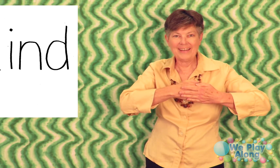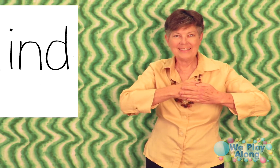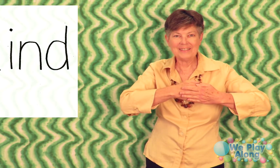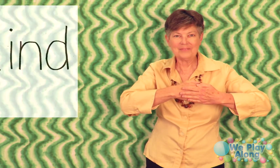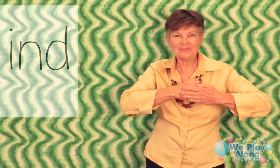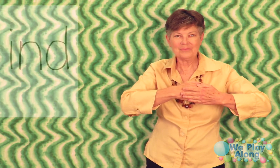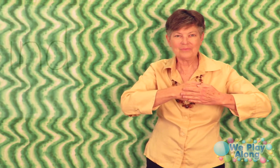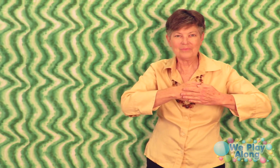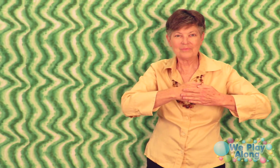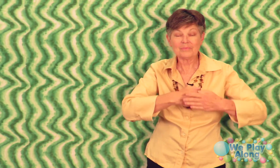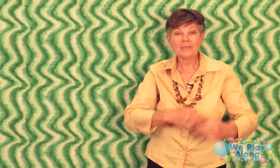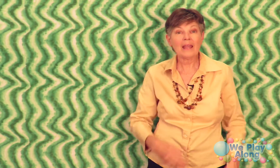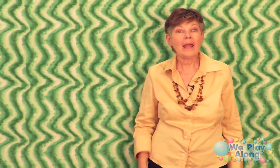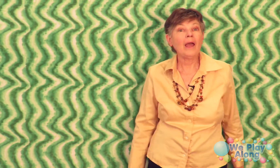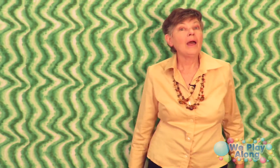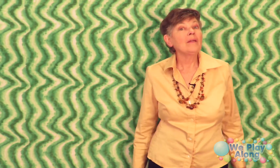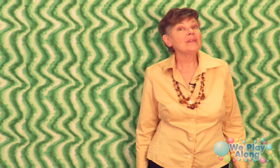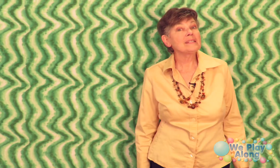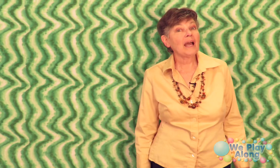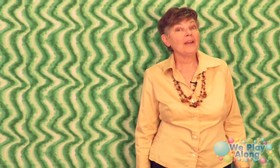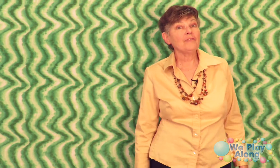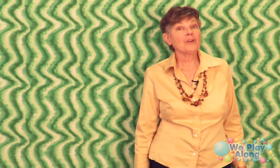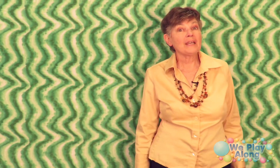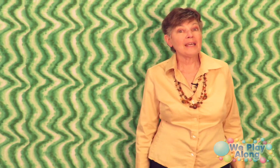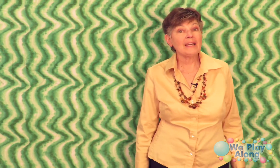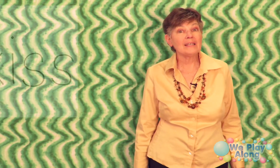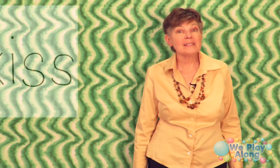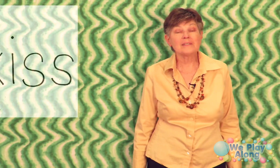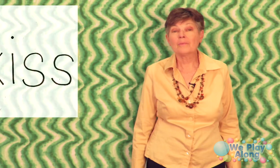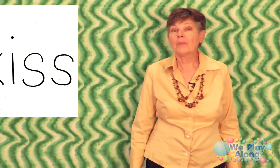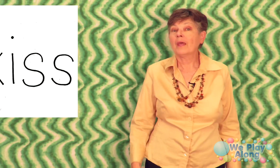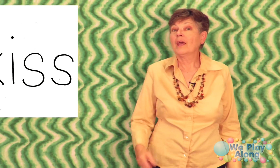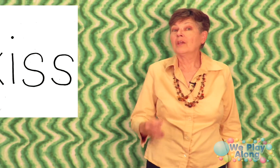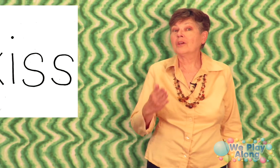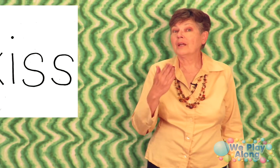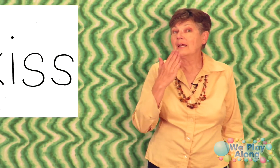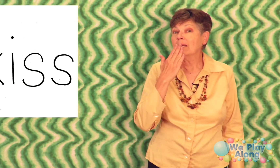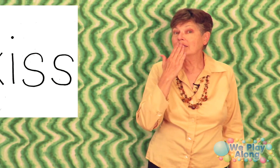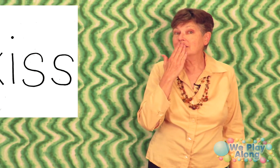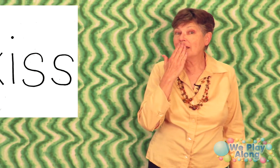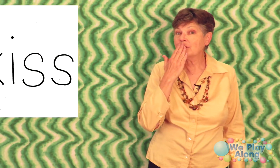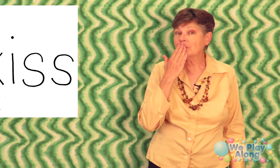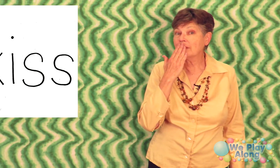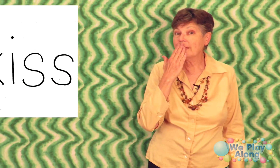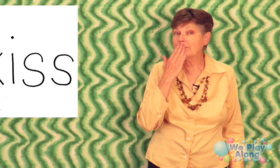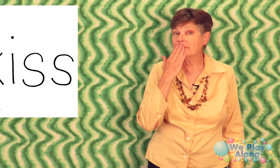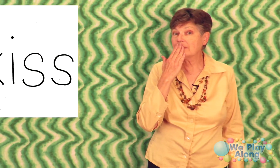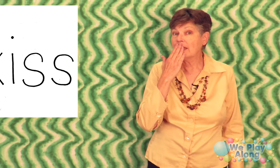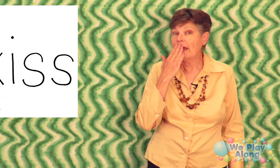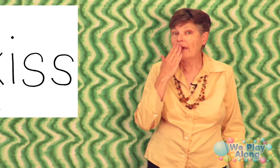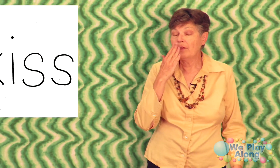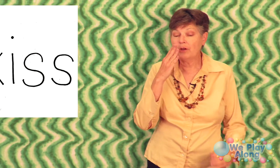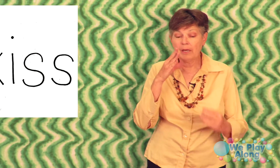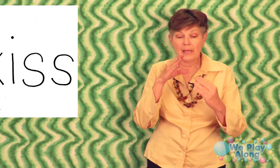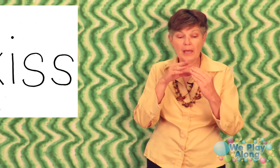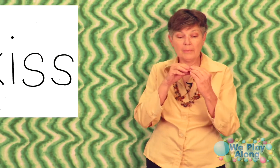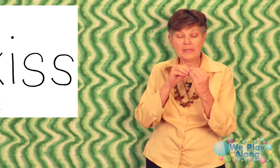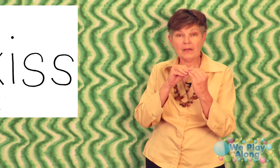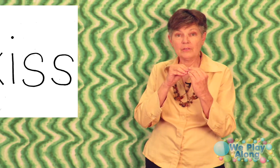kind. The sign for kiss, you're going to touch your lips, and then you're going to come down to